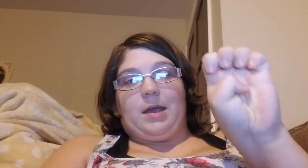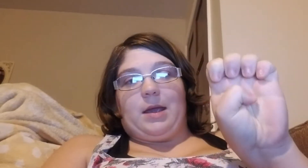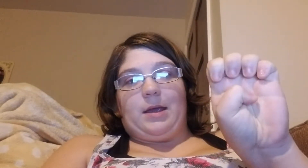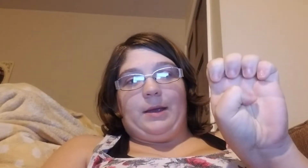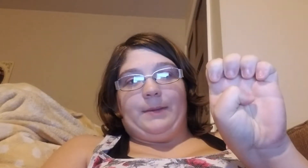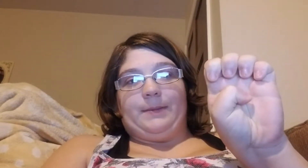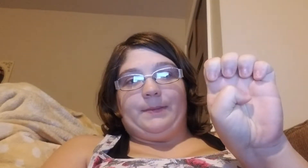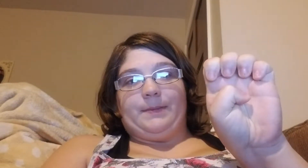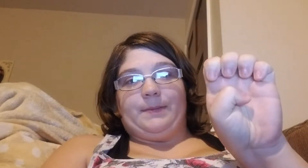E,